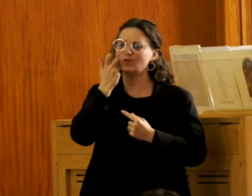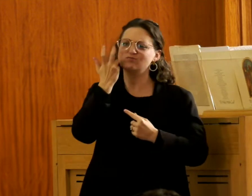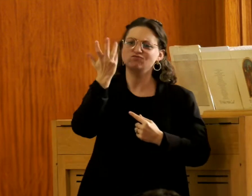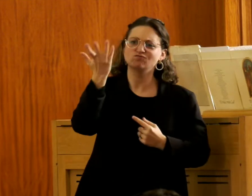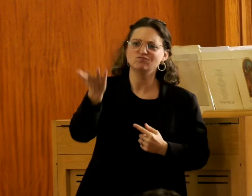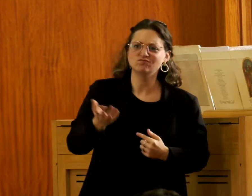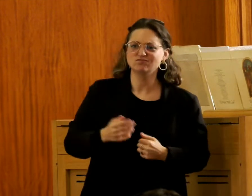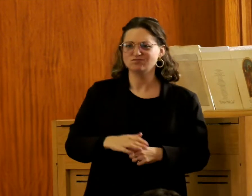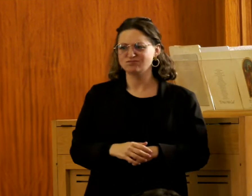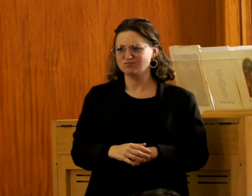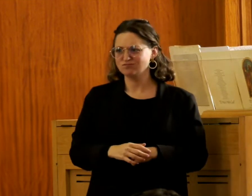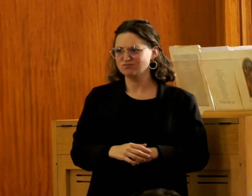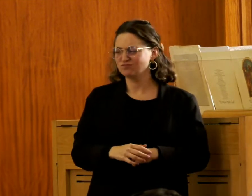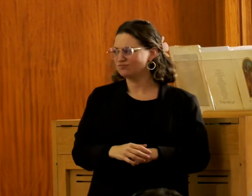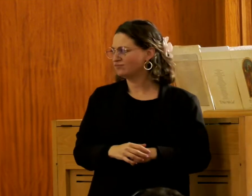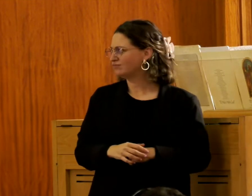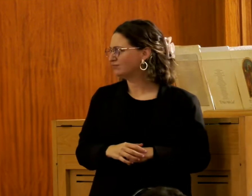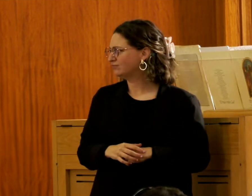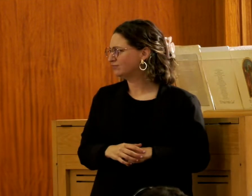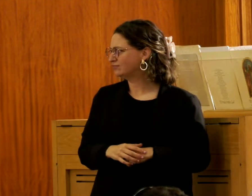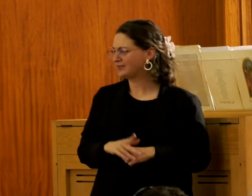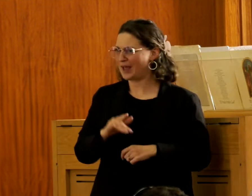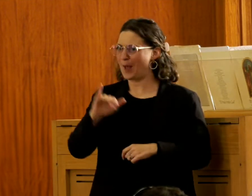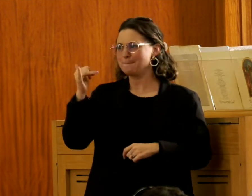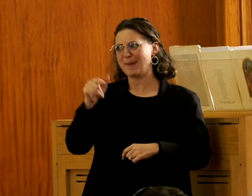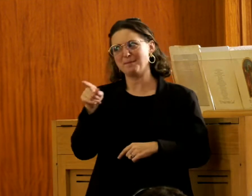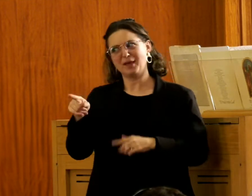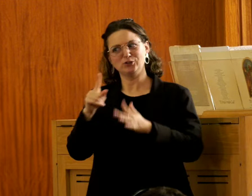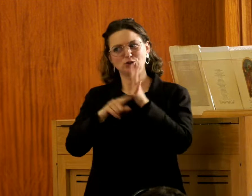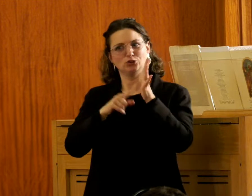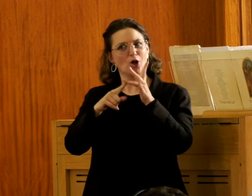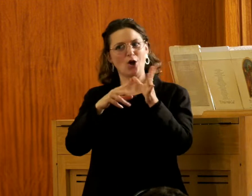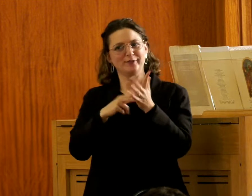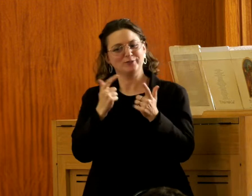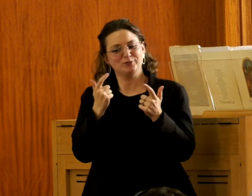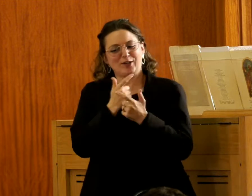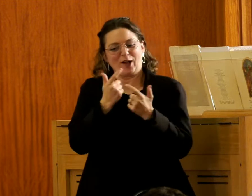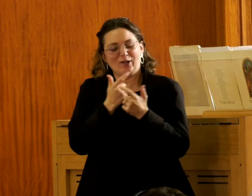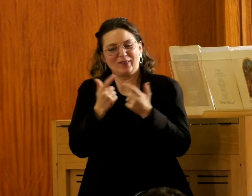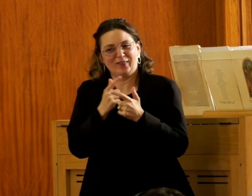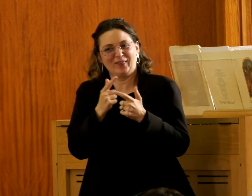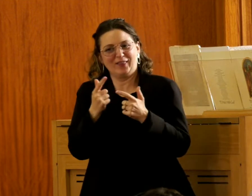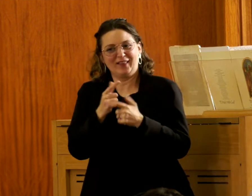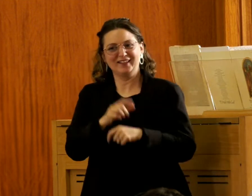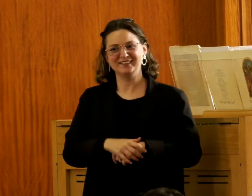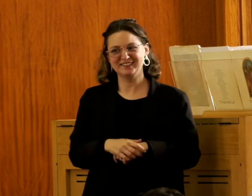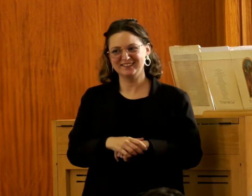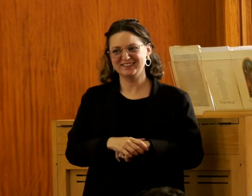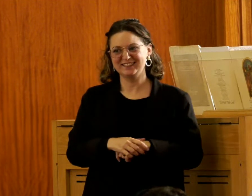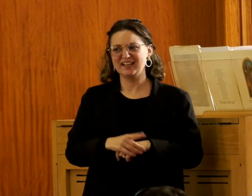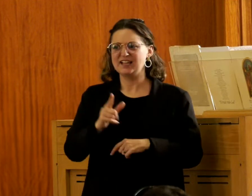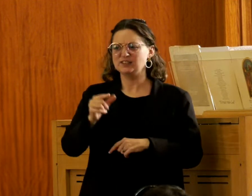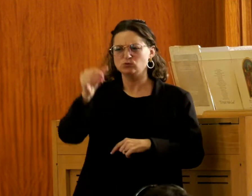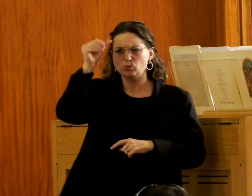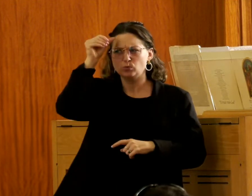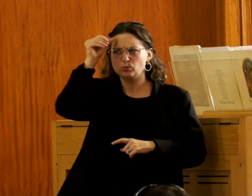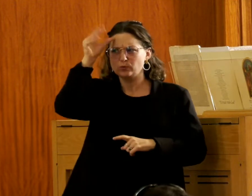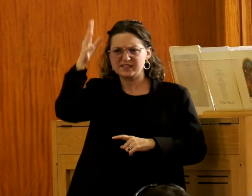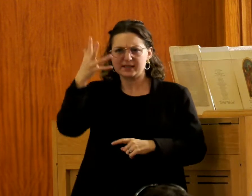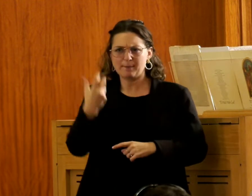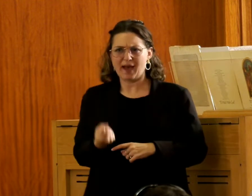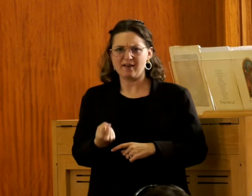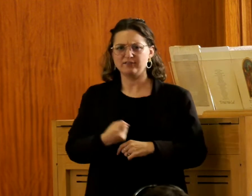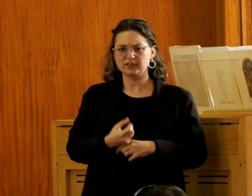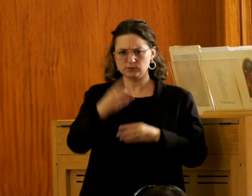come. Might have been a chuckle with Joan. She speaks with wisdom and she teaches in a